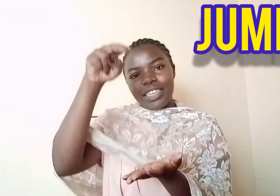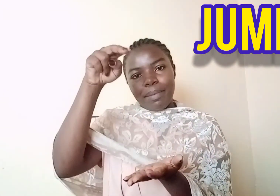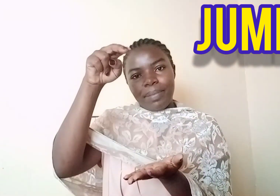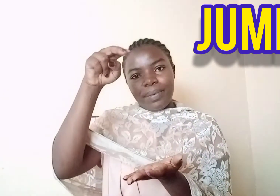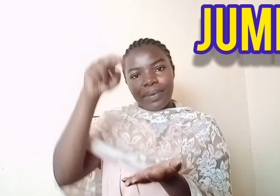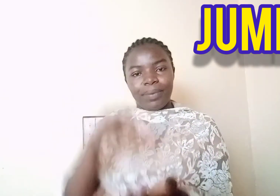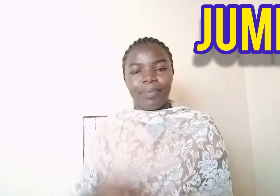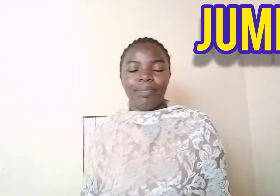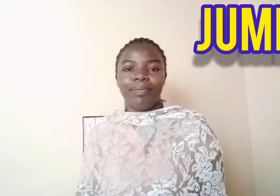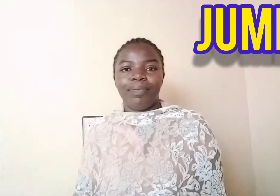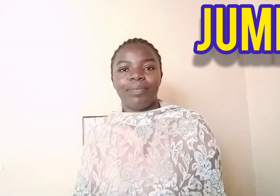Jump.